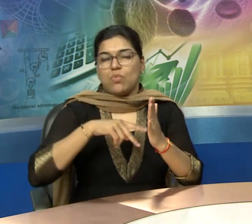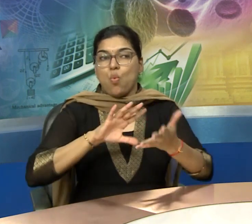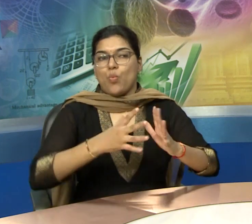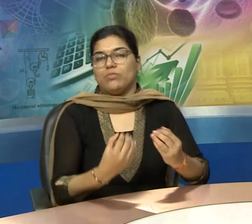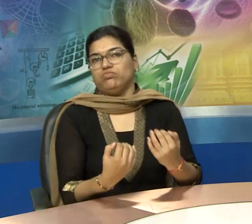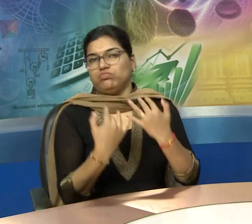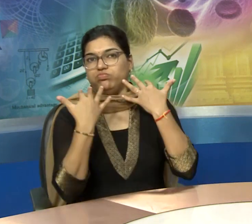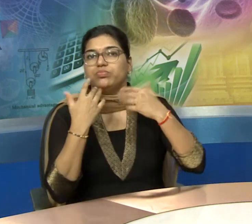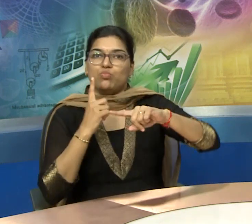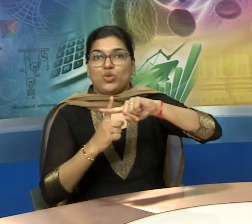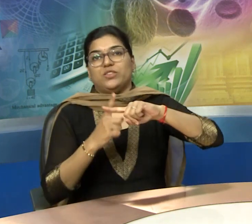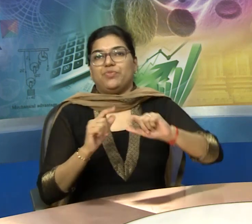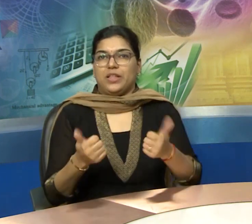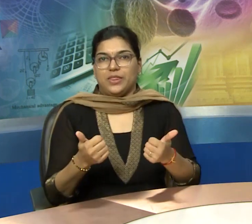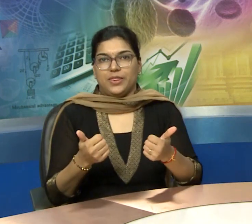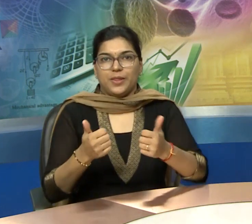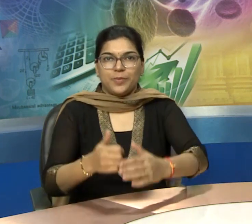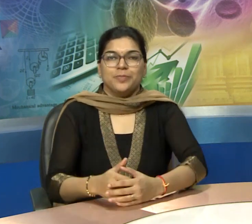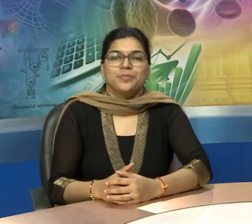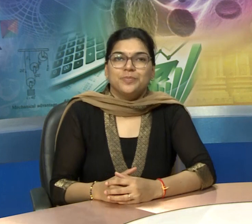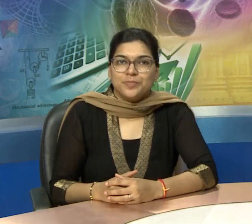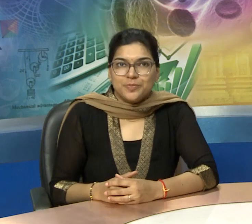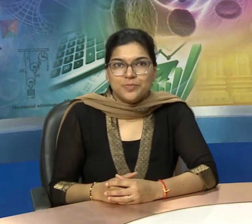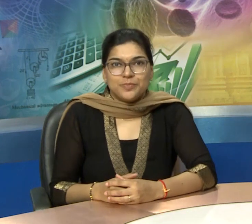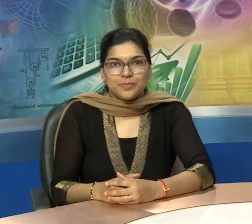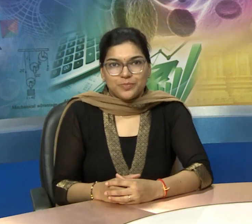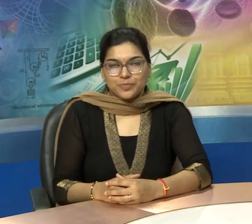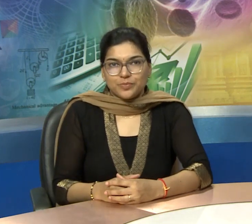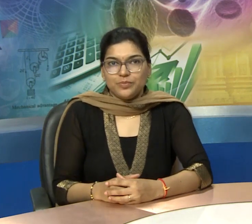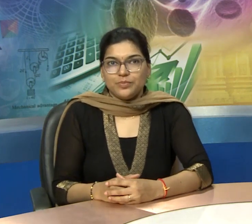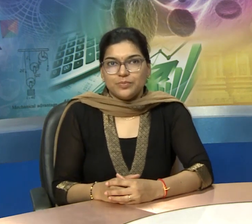So recreation is also one of the very important function of library.